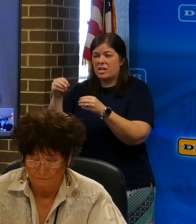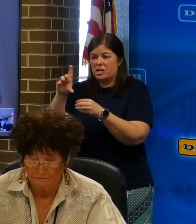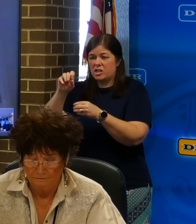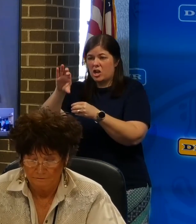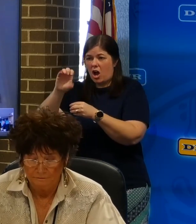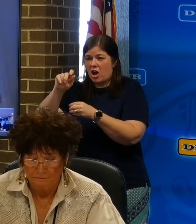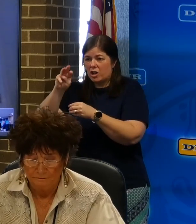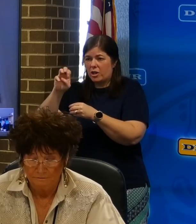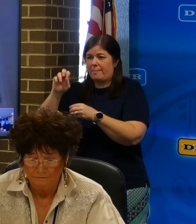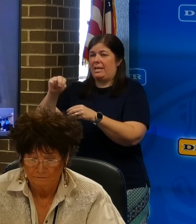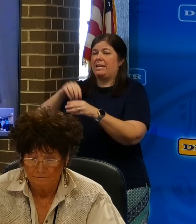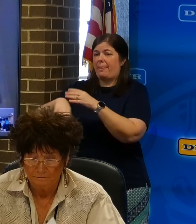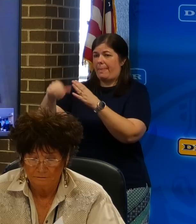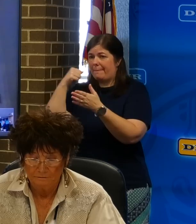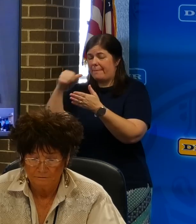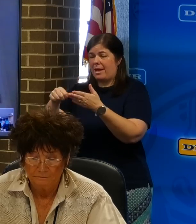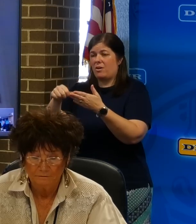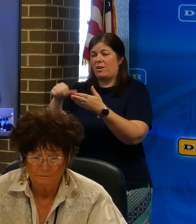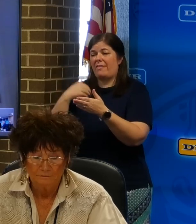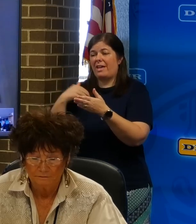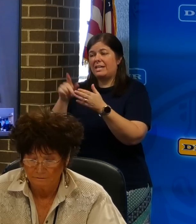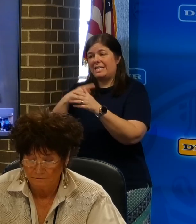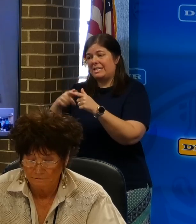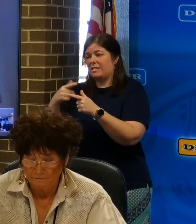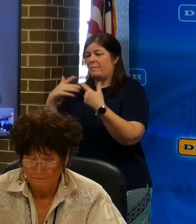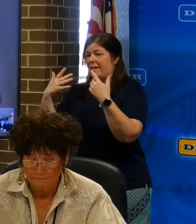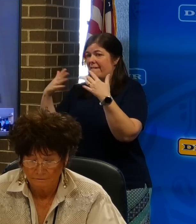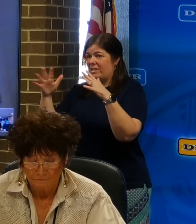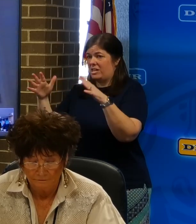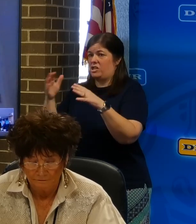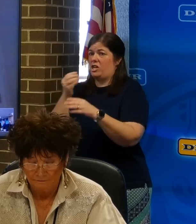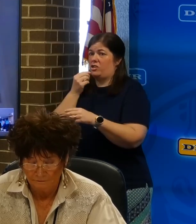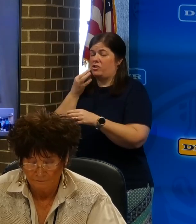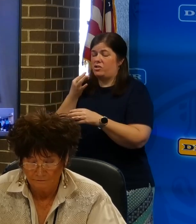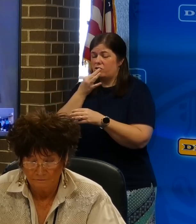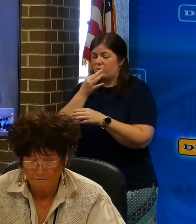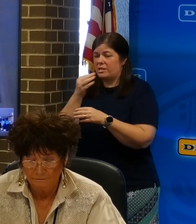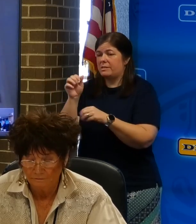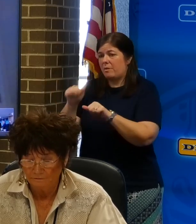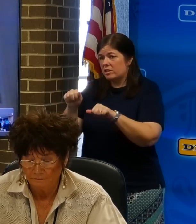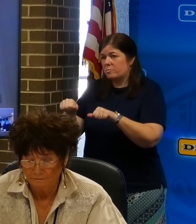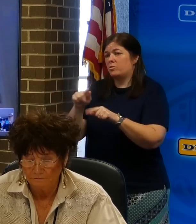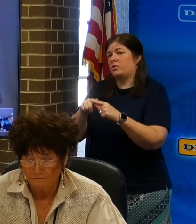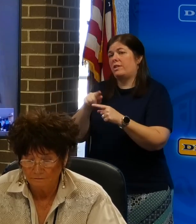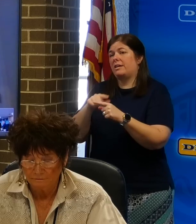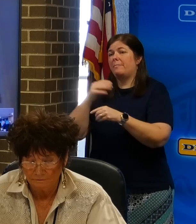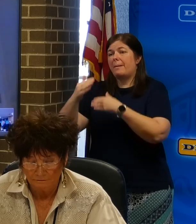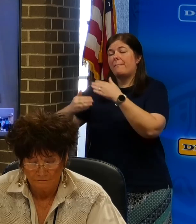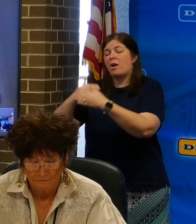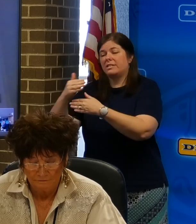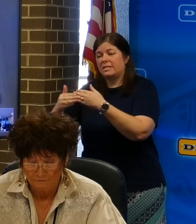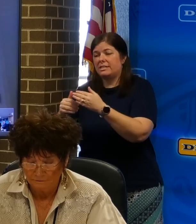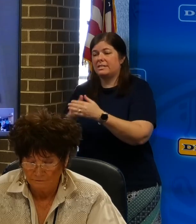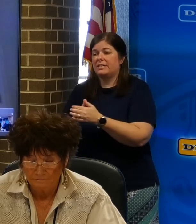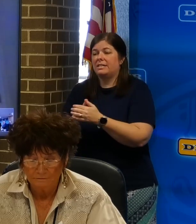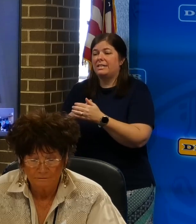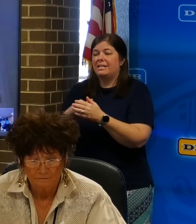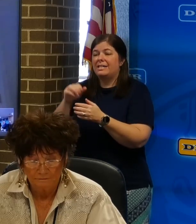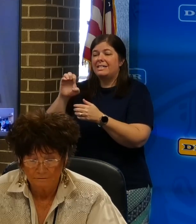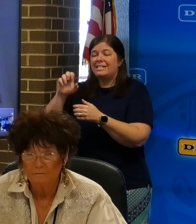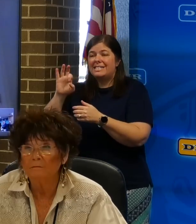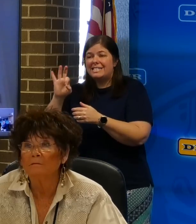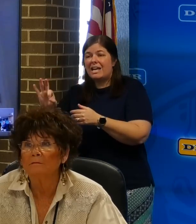documentation as soon as possible so that these claims can be processed. In the instruction, self-employed Alabamians